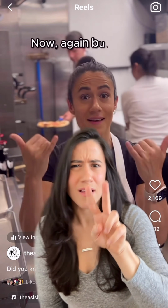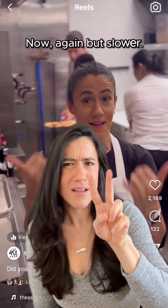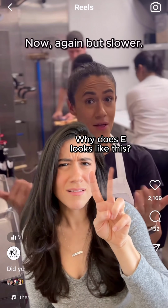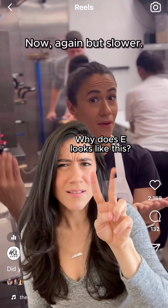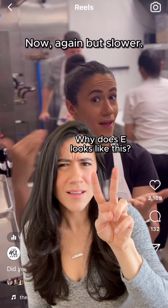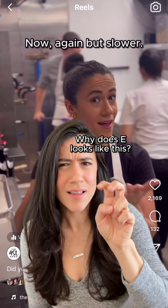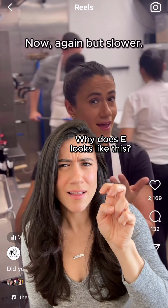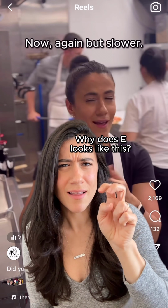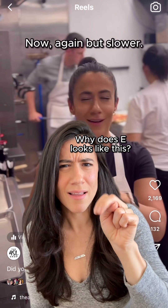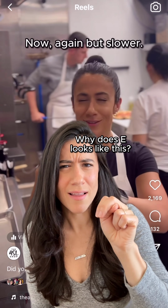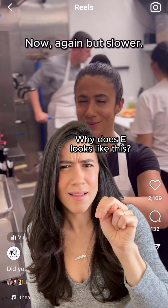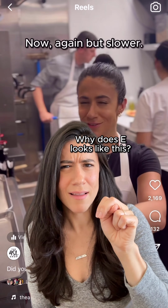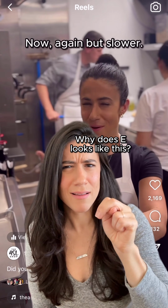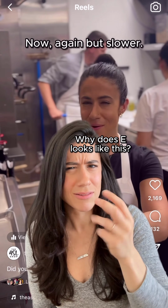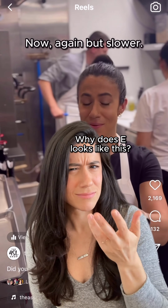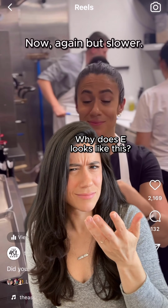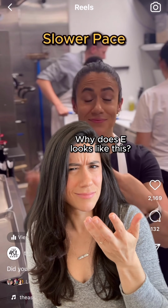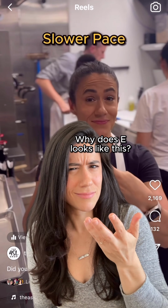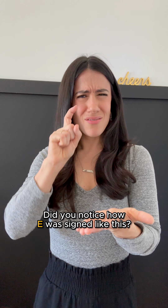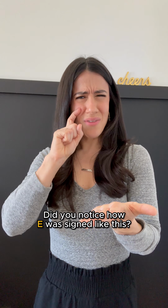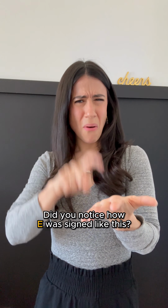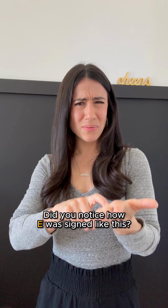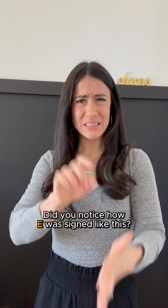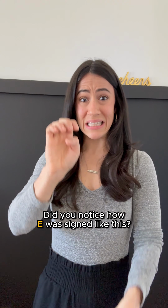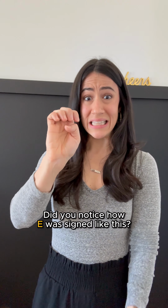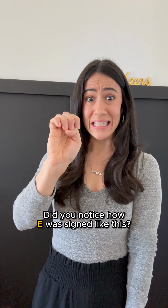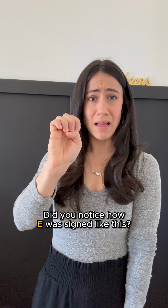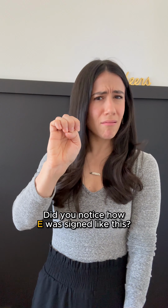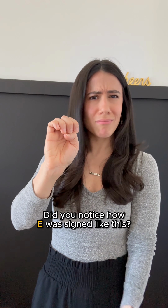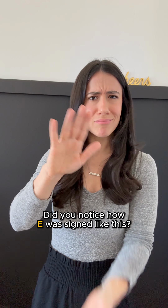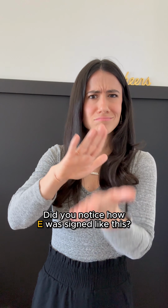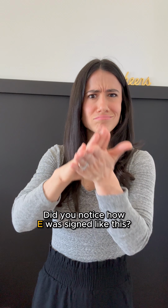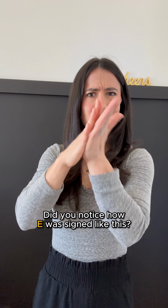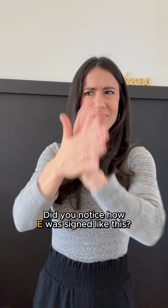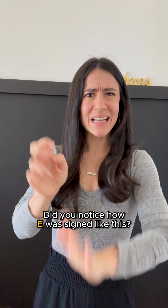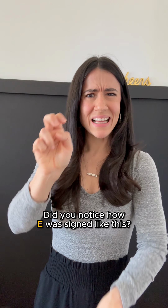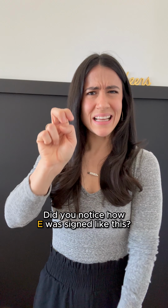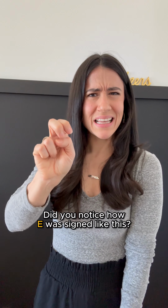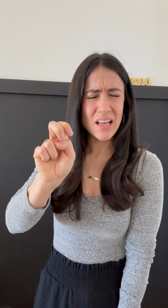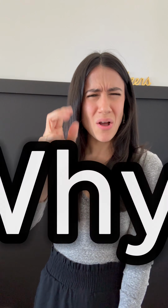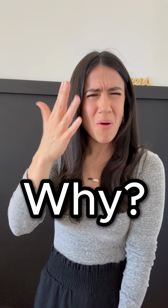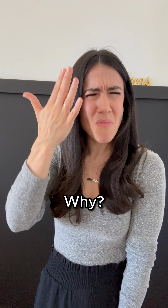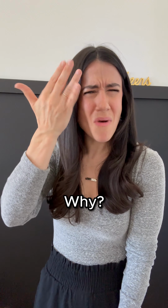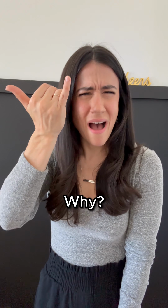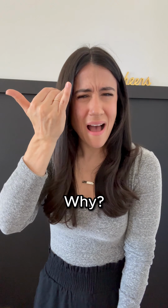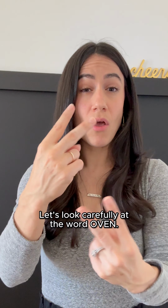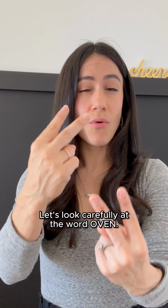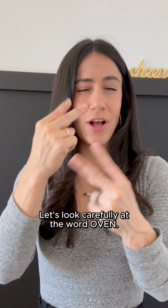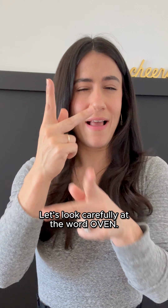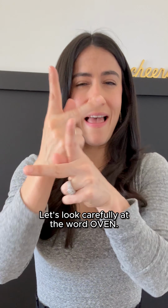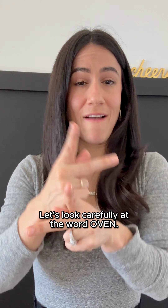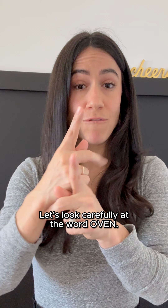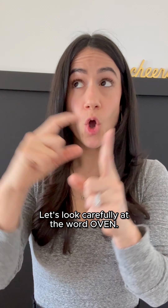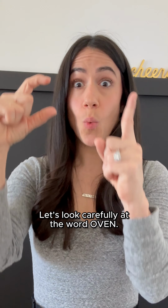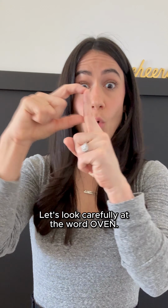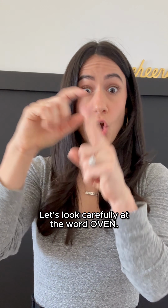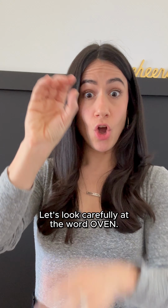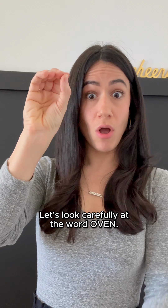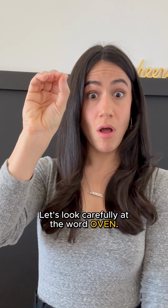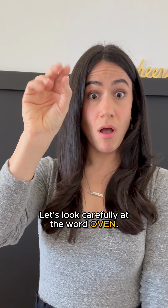Why does E look like this? Did you notice how E was signed like this? Why? Let's look carefully at the word